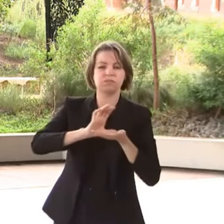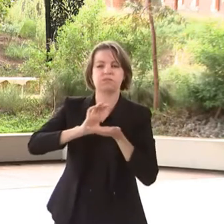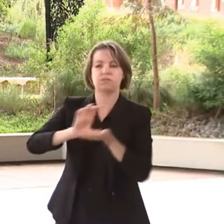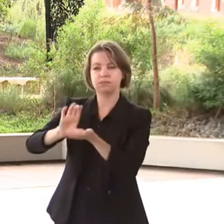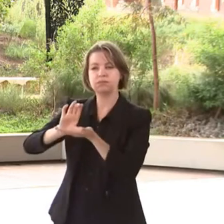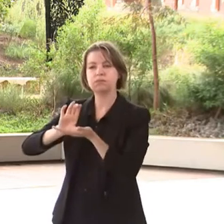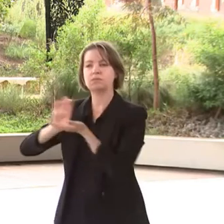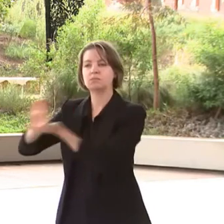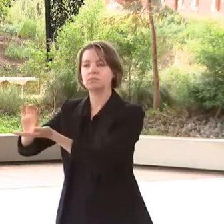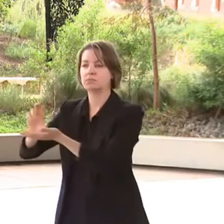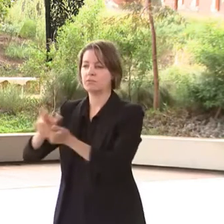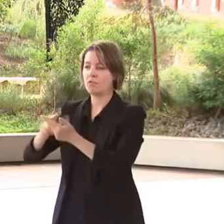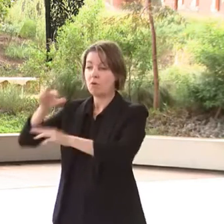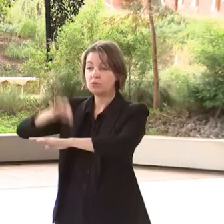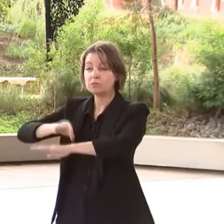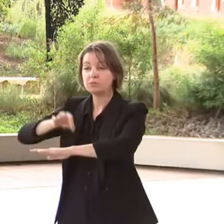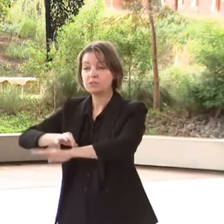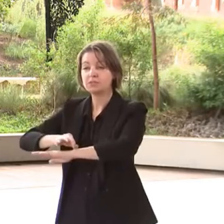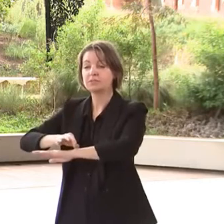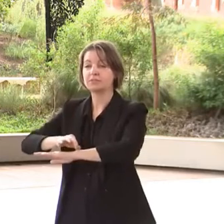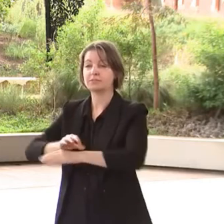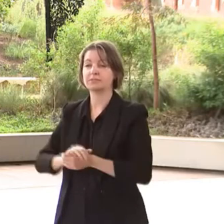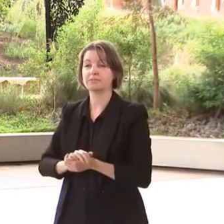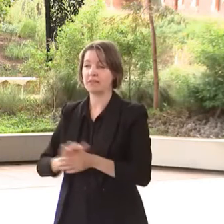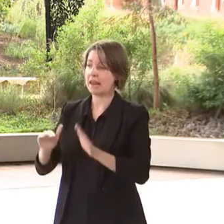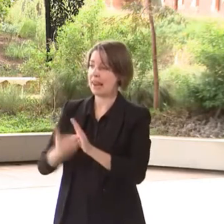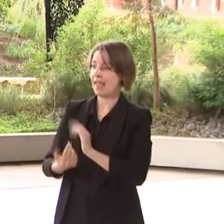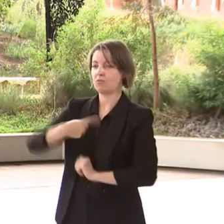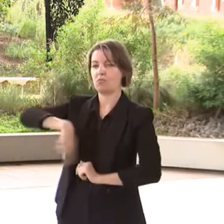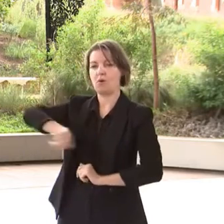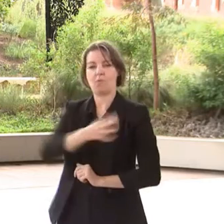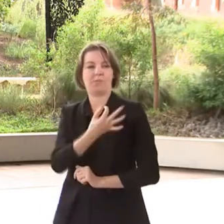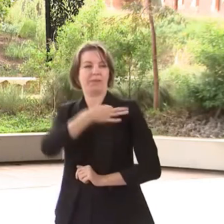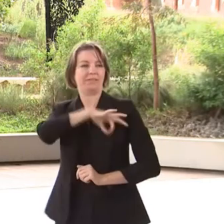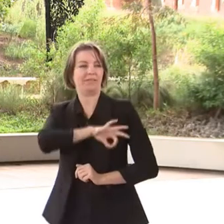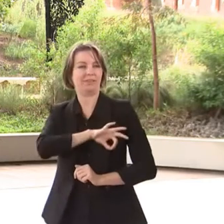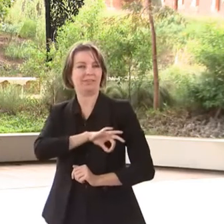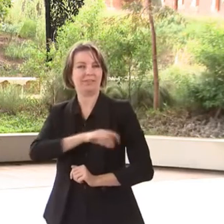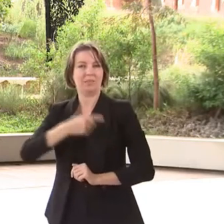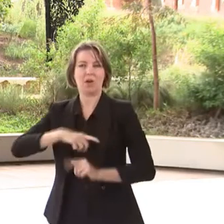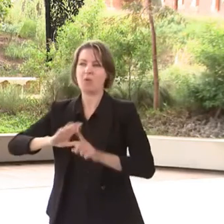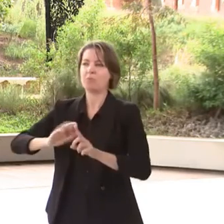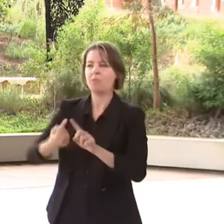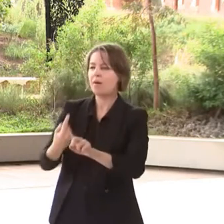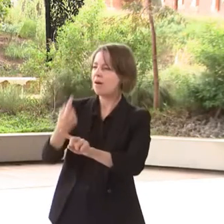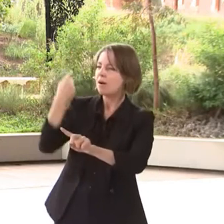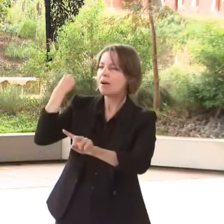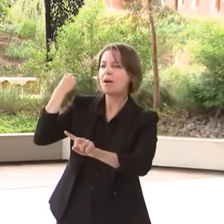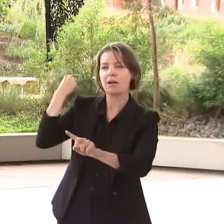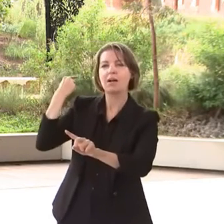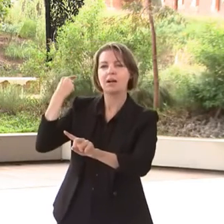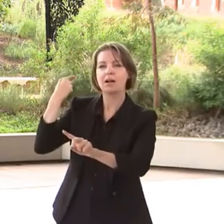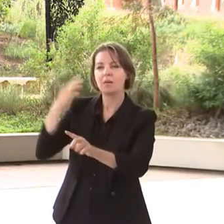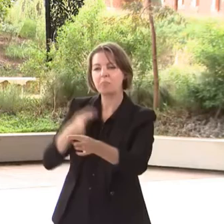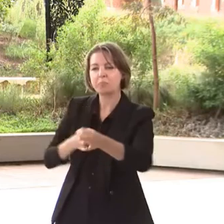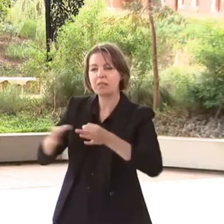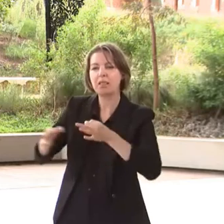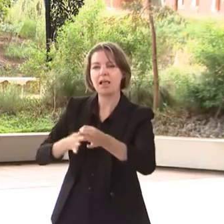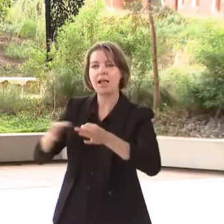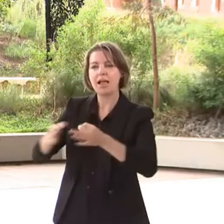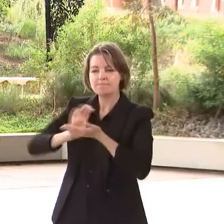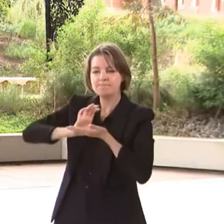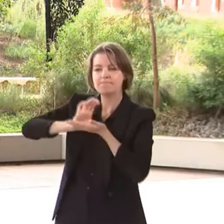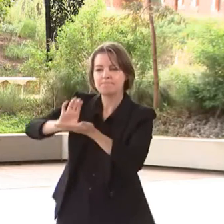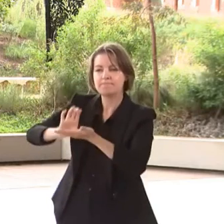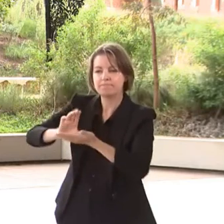in our hospitals. We are seeing the benefits in our capacity of that today that other jurisdictions do